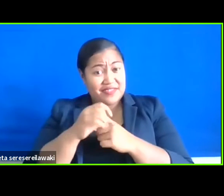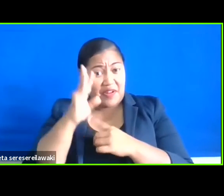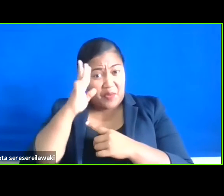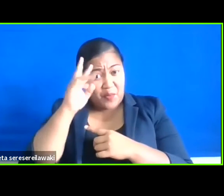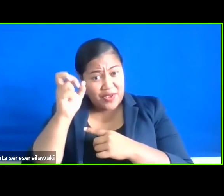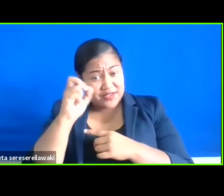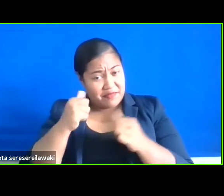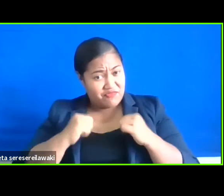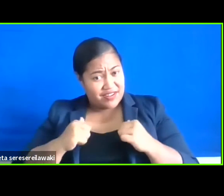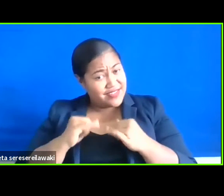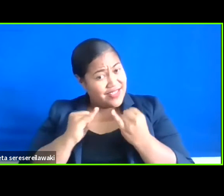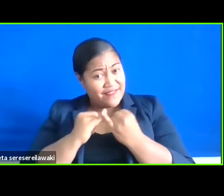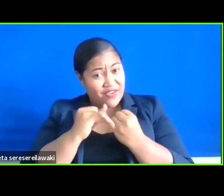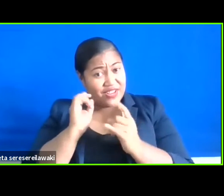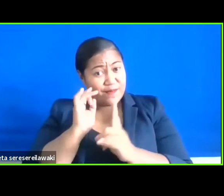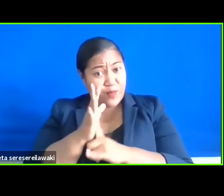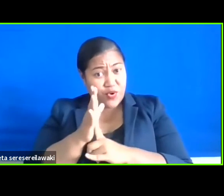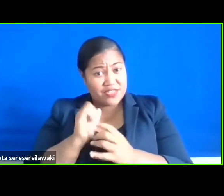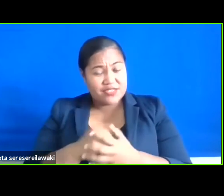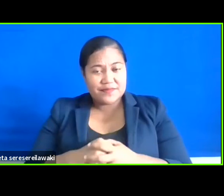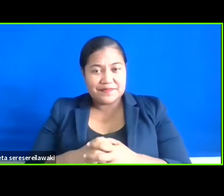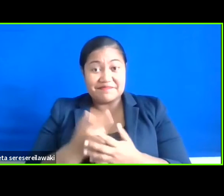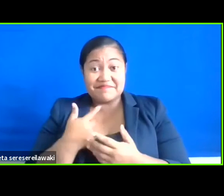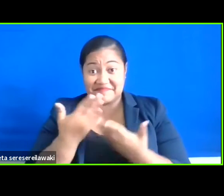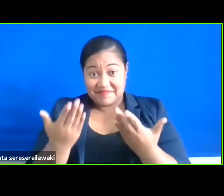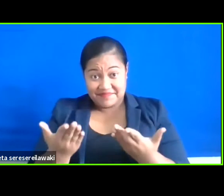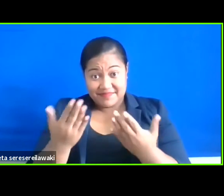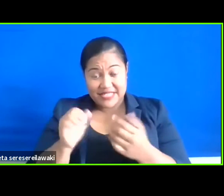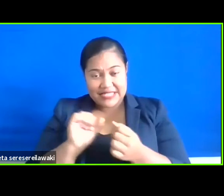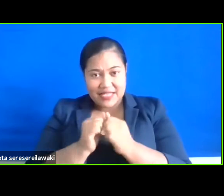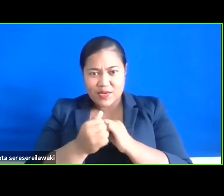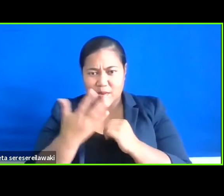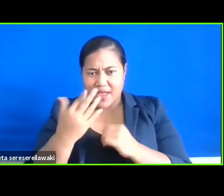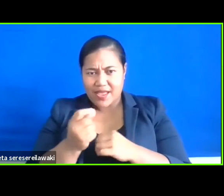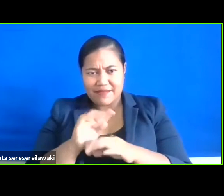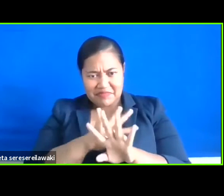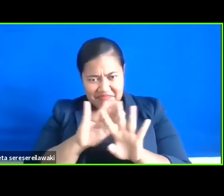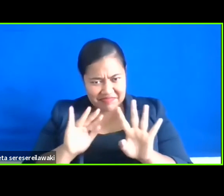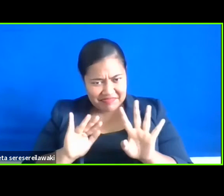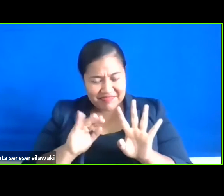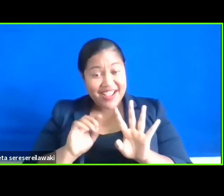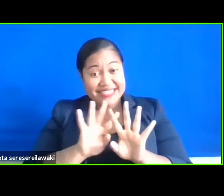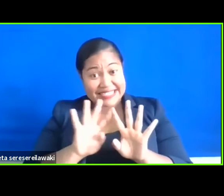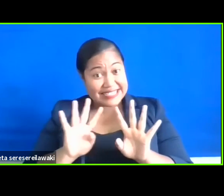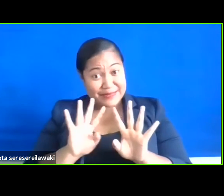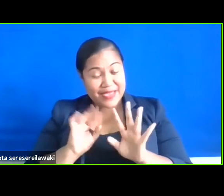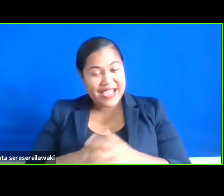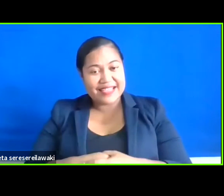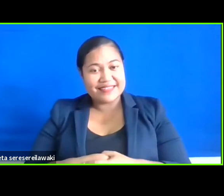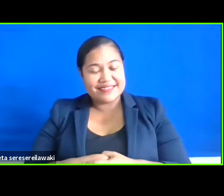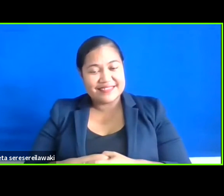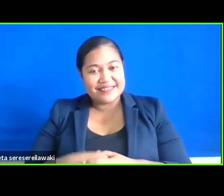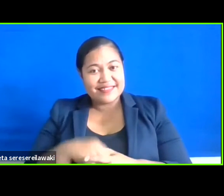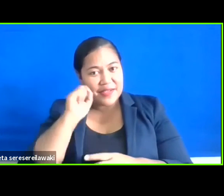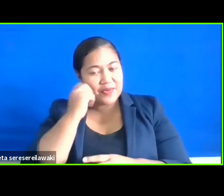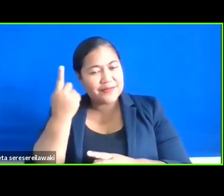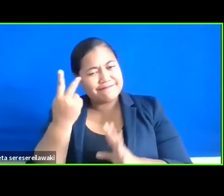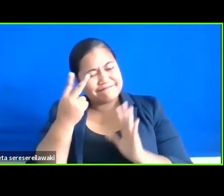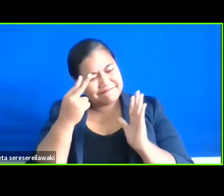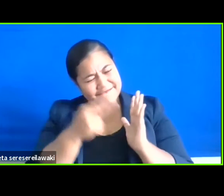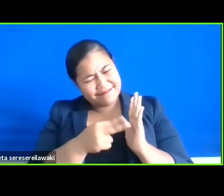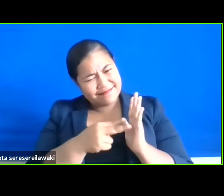And for this session, we have a very exciting lineup of speakers. We are going to look at more on